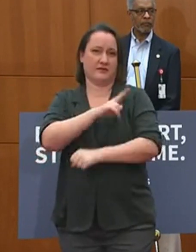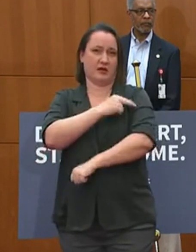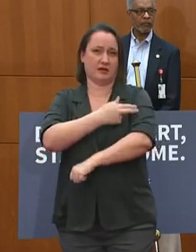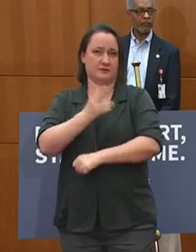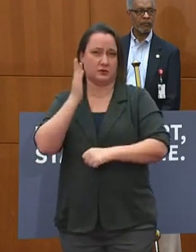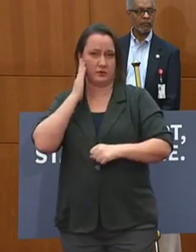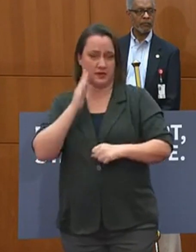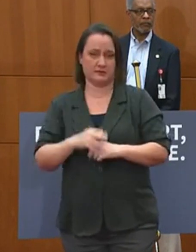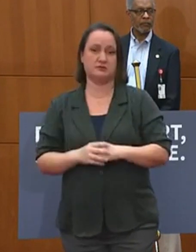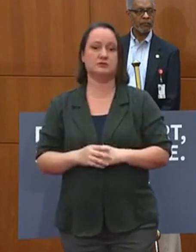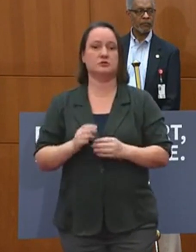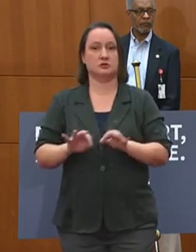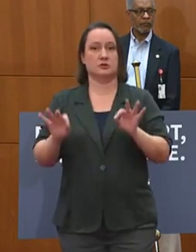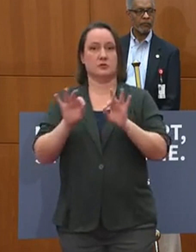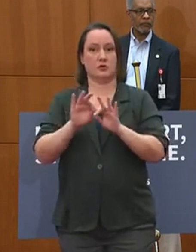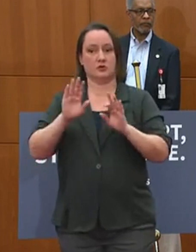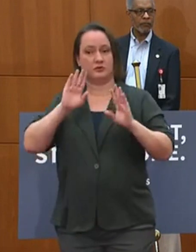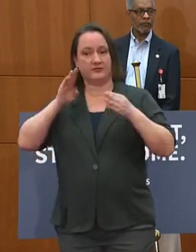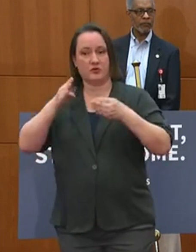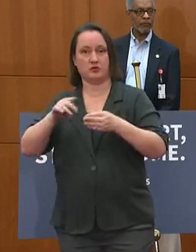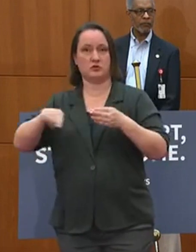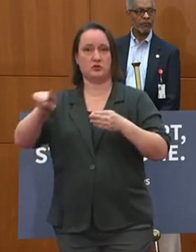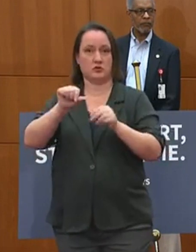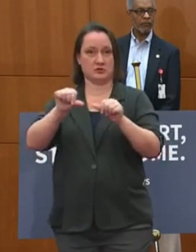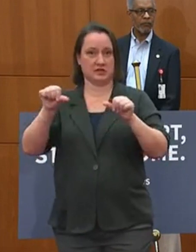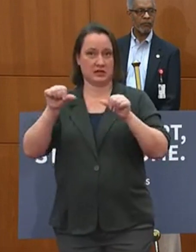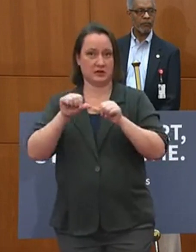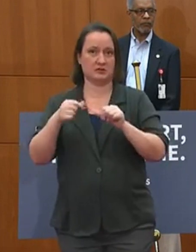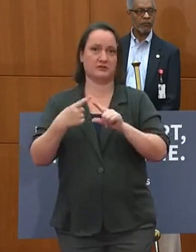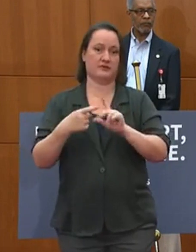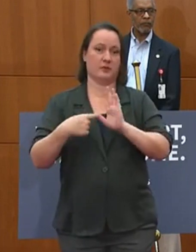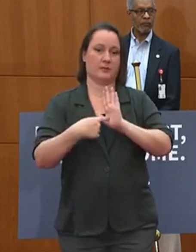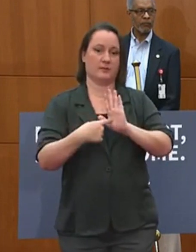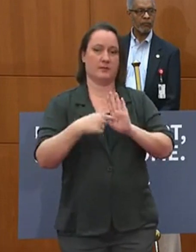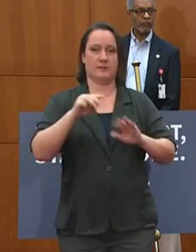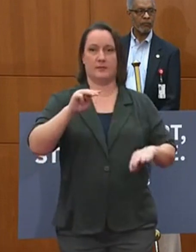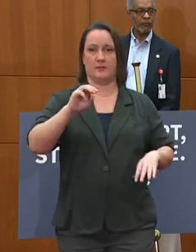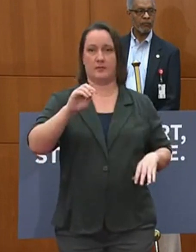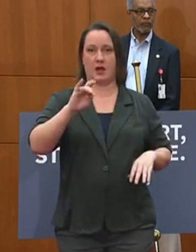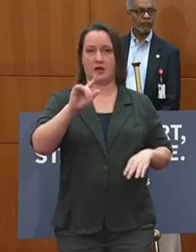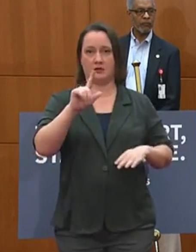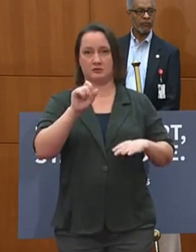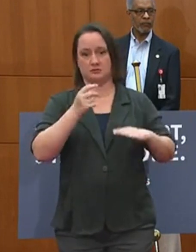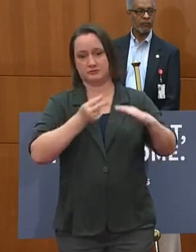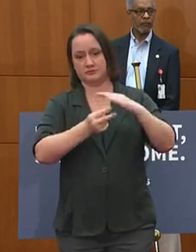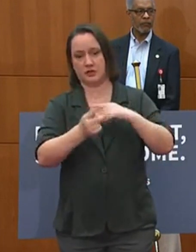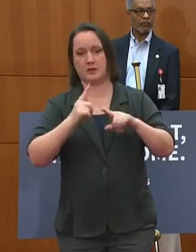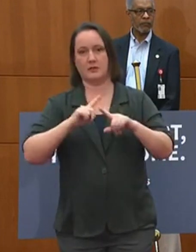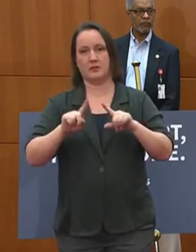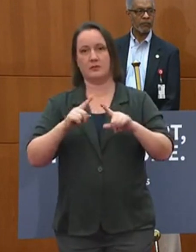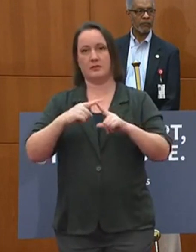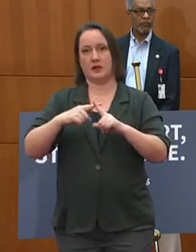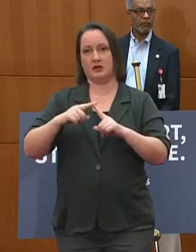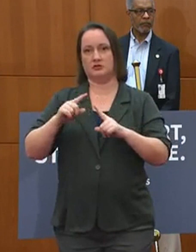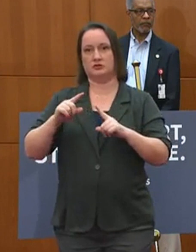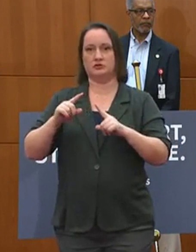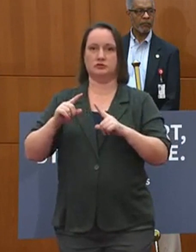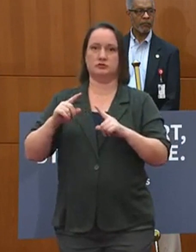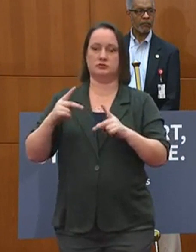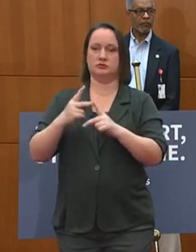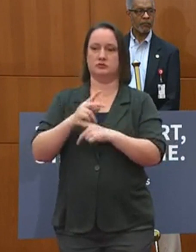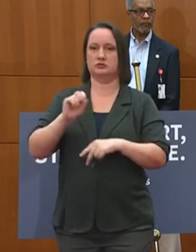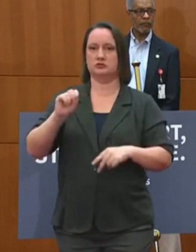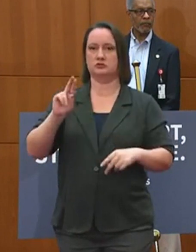those areas that from the models, as well as from the surge capacity that the health systems can do on their